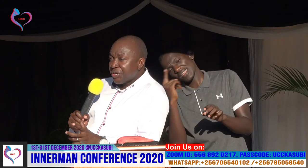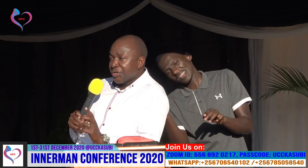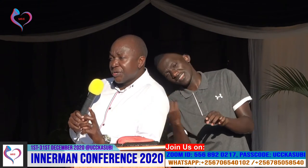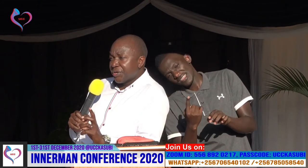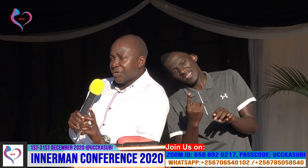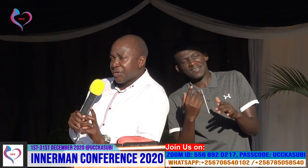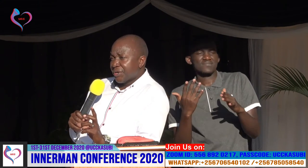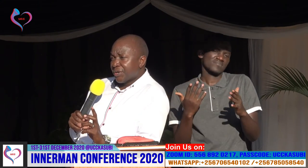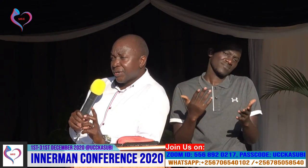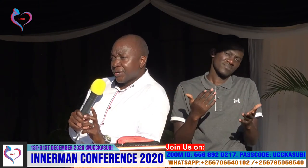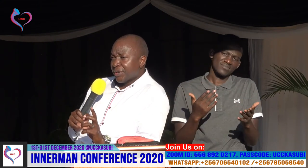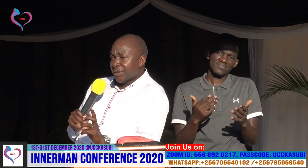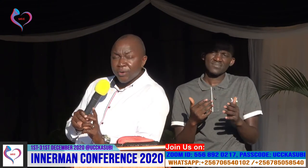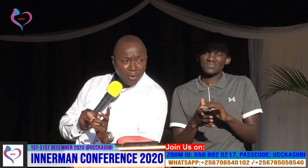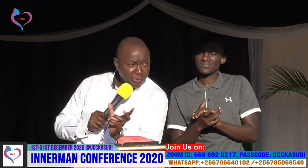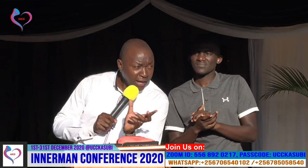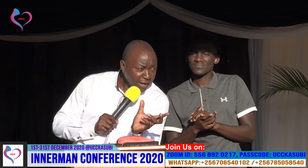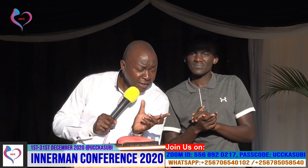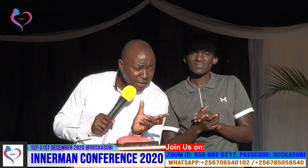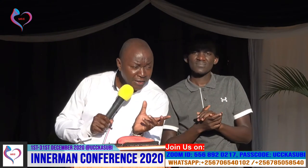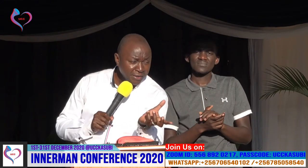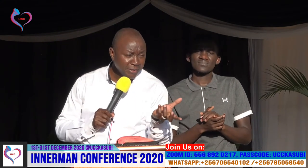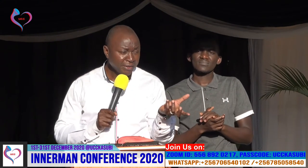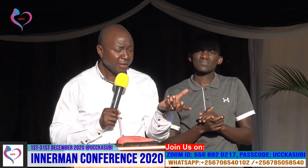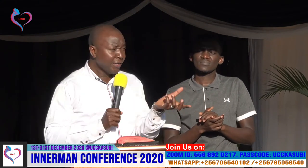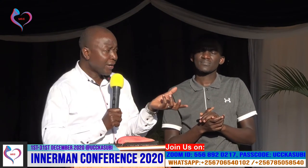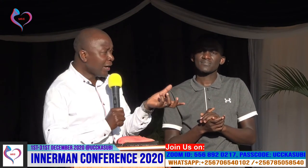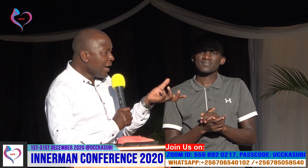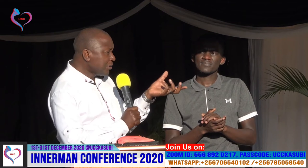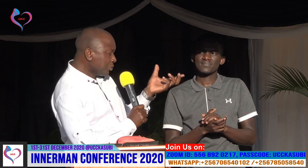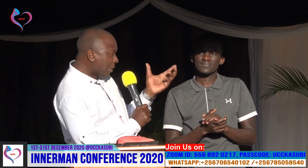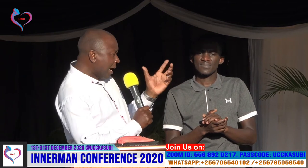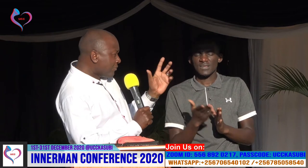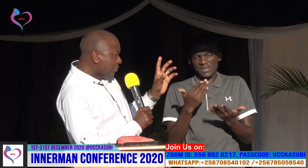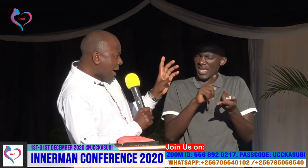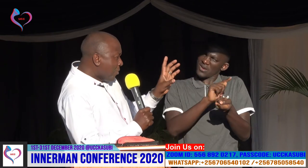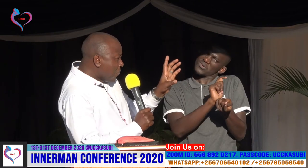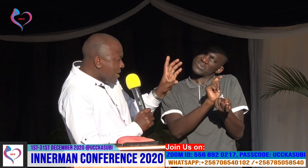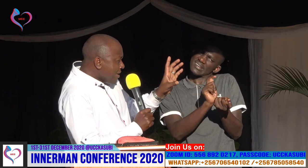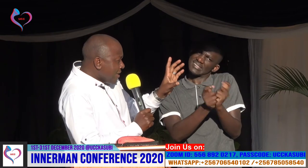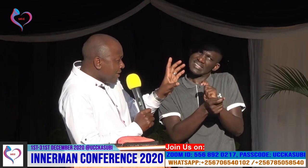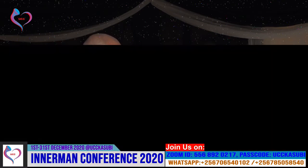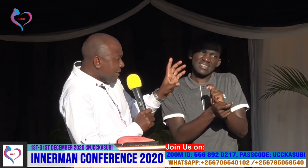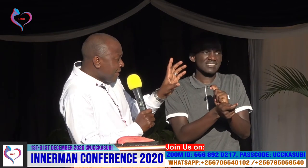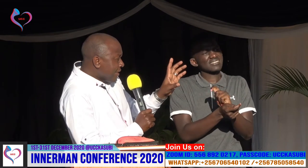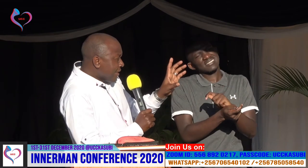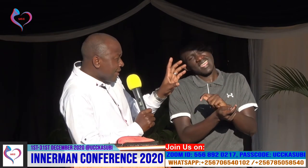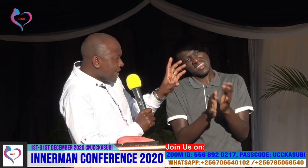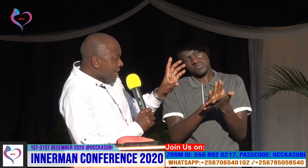goon. Kale yajanga alibwatyo. Ngomu yaye. Kale nachuka mnafuka mubi. And